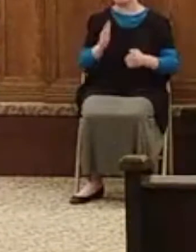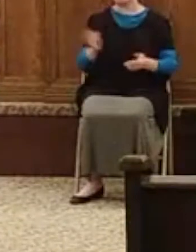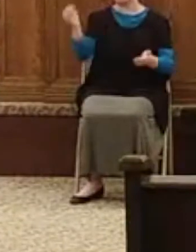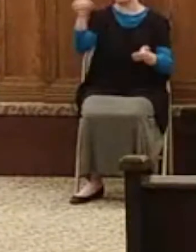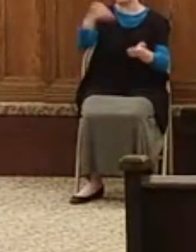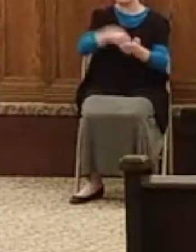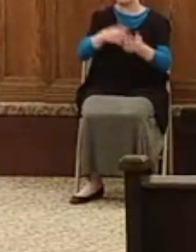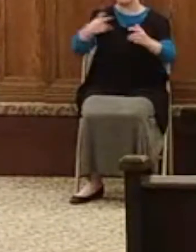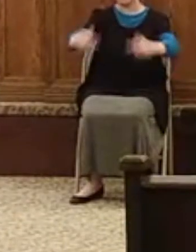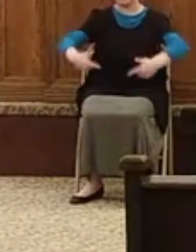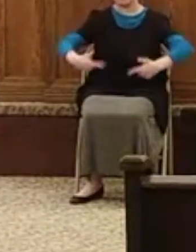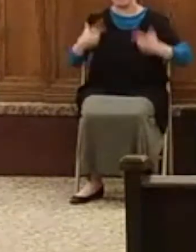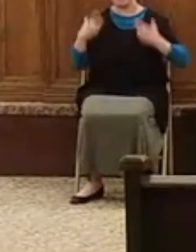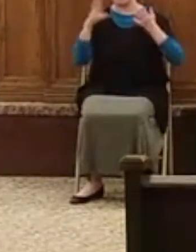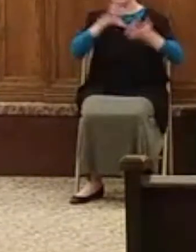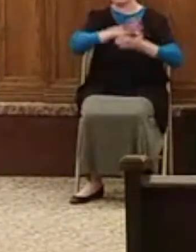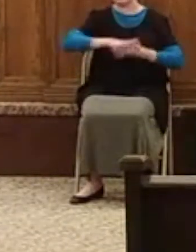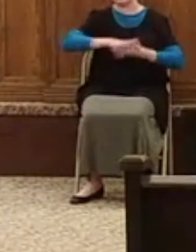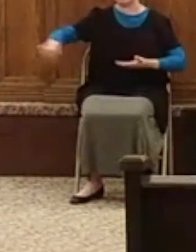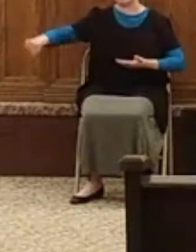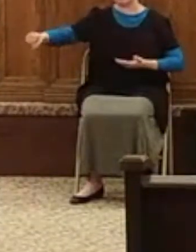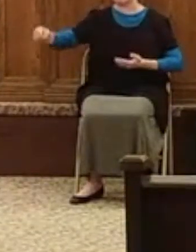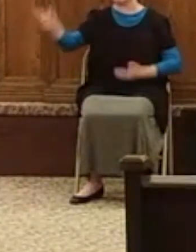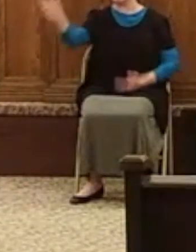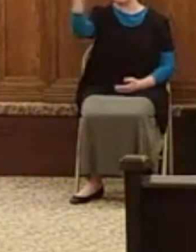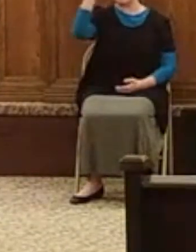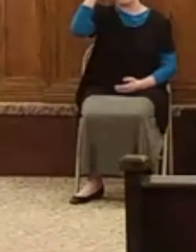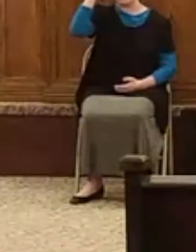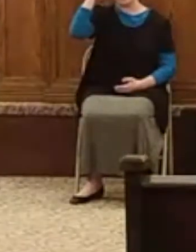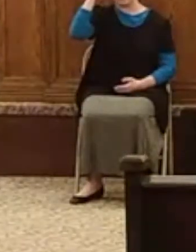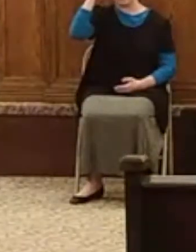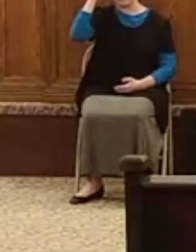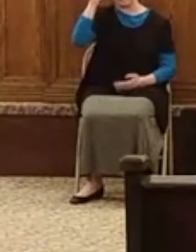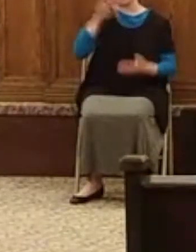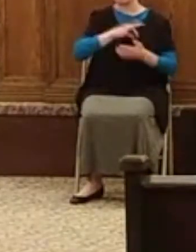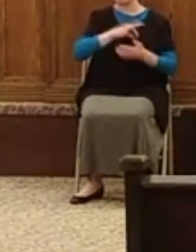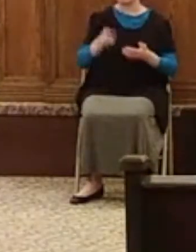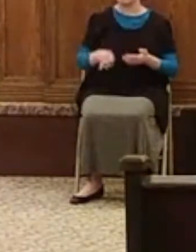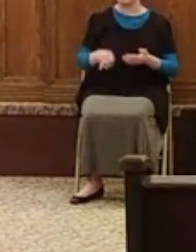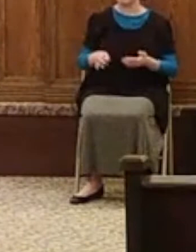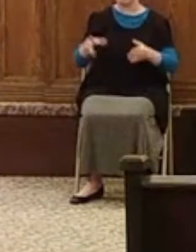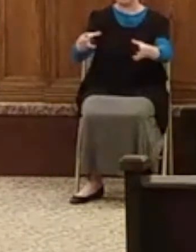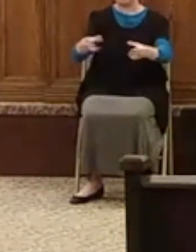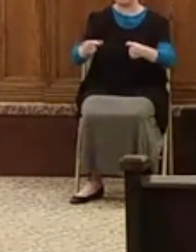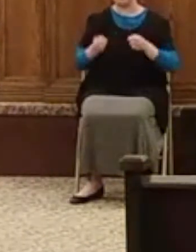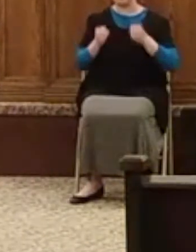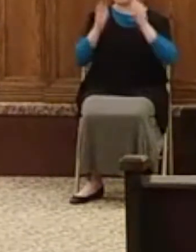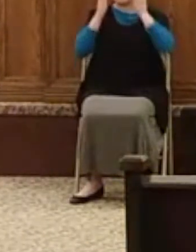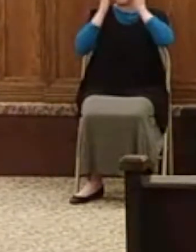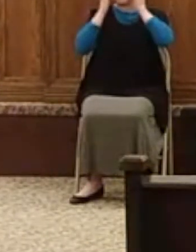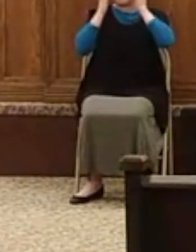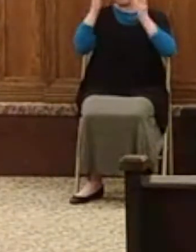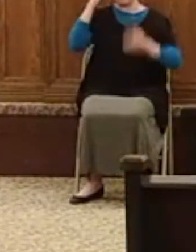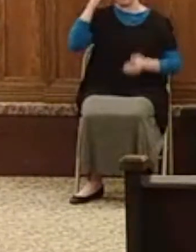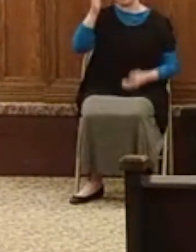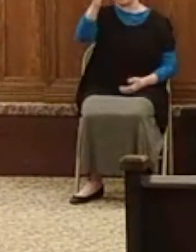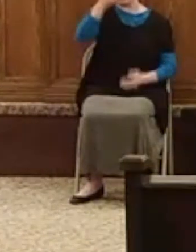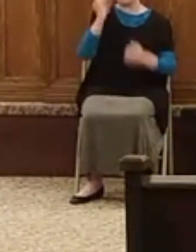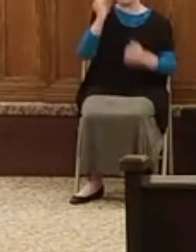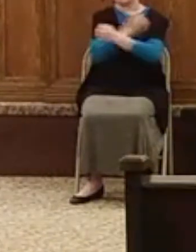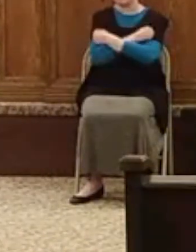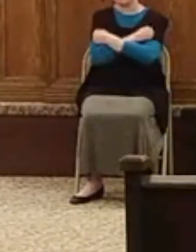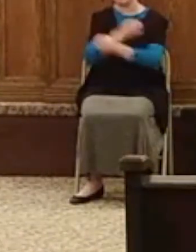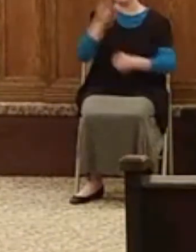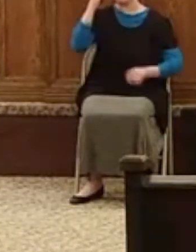can restore everything that life has taken from them. Right. The devil and the enemy of their soul has robbed of him. They need to know that God